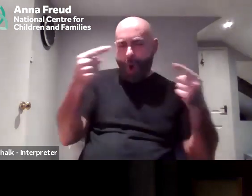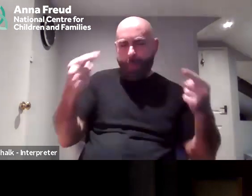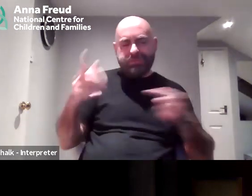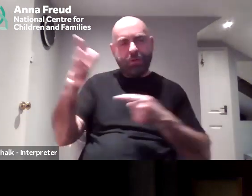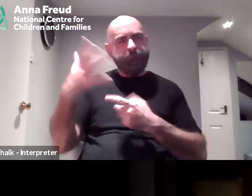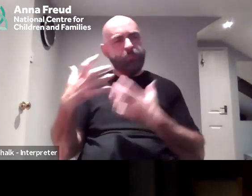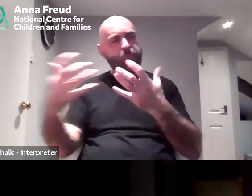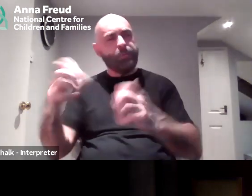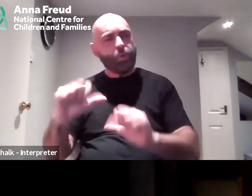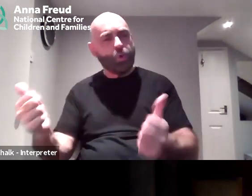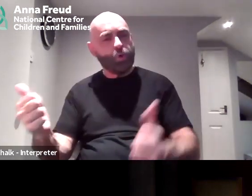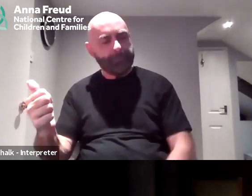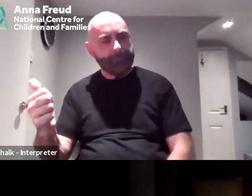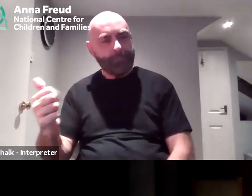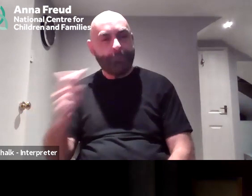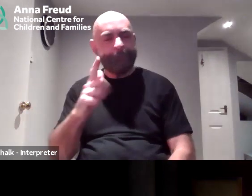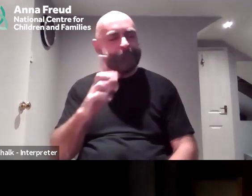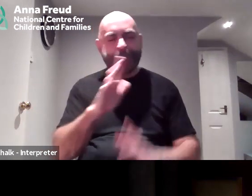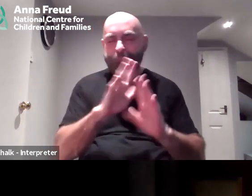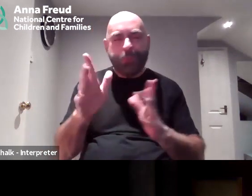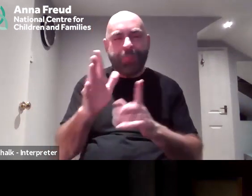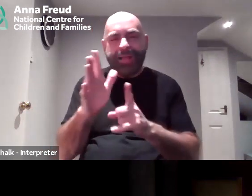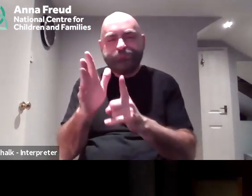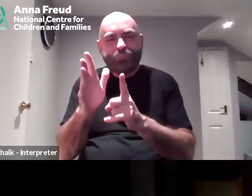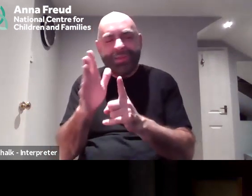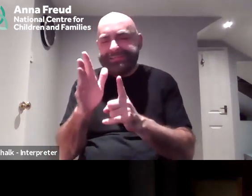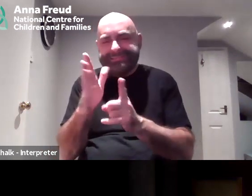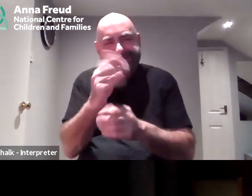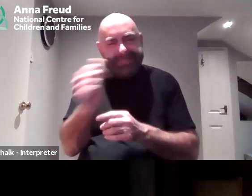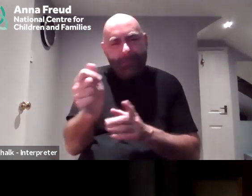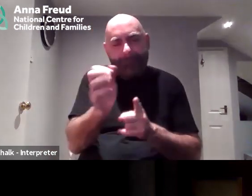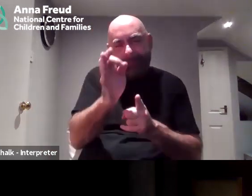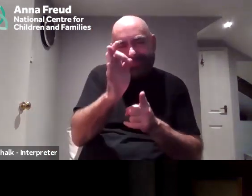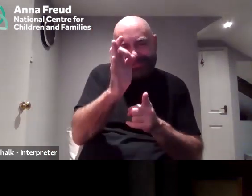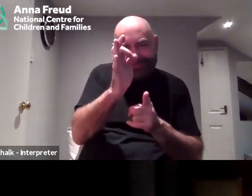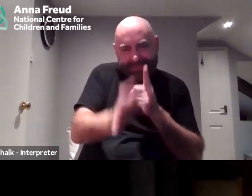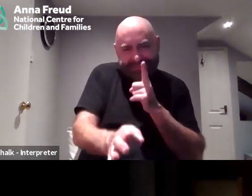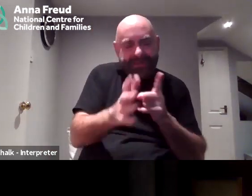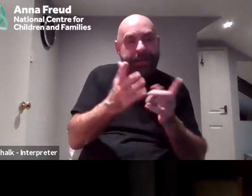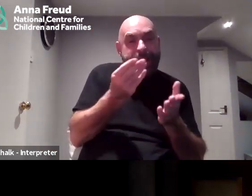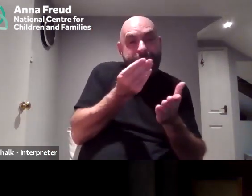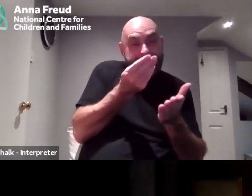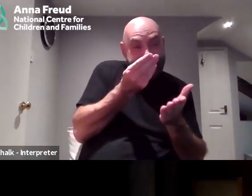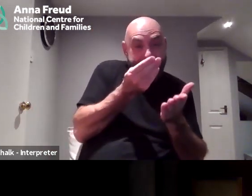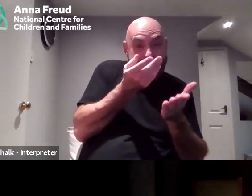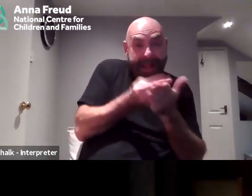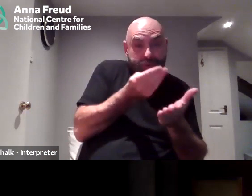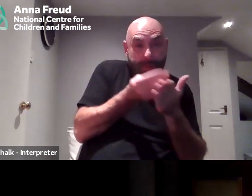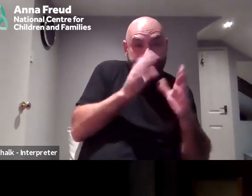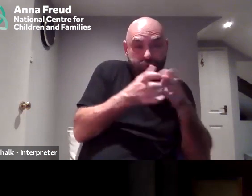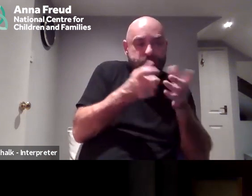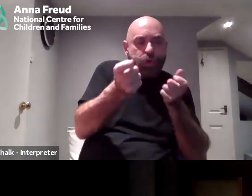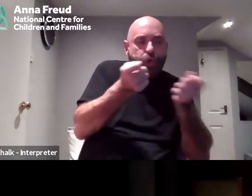public good. And then we've got narrow economic interests that are controlling politics. And both of those are